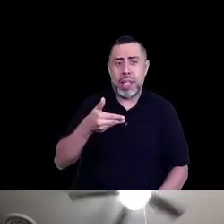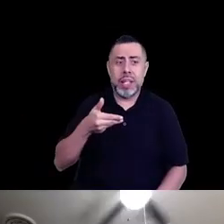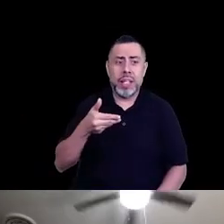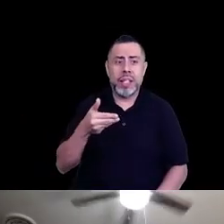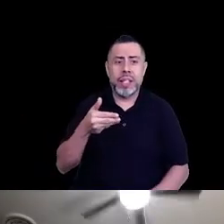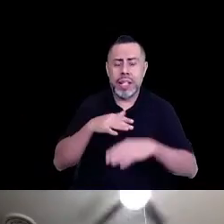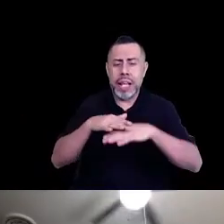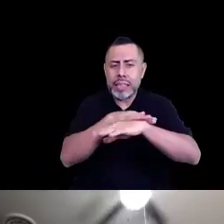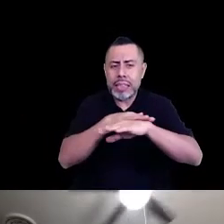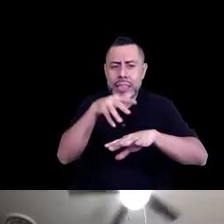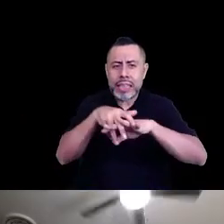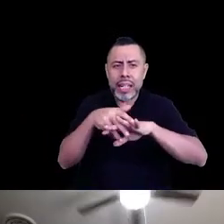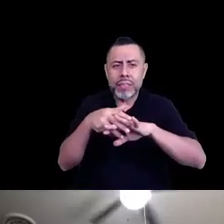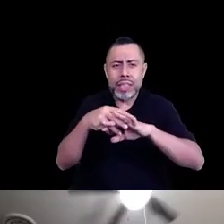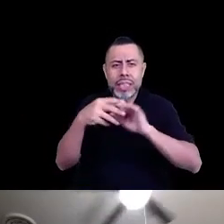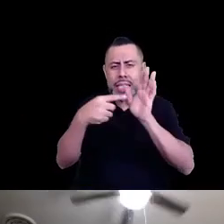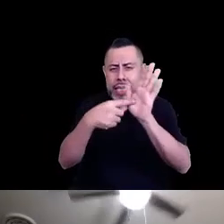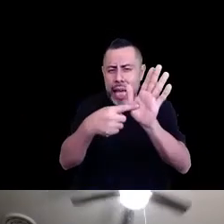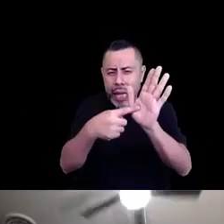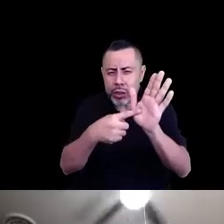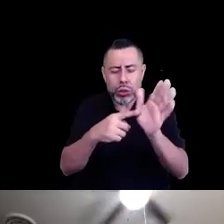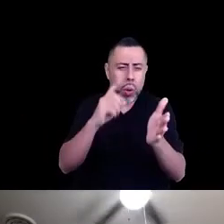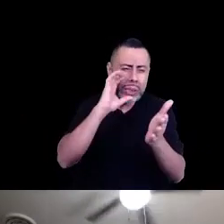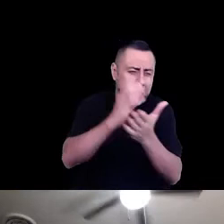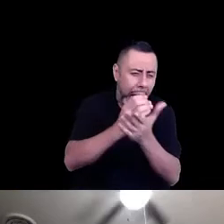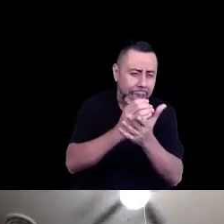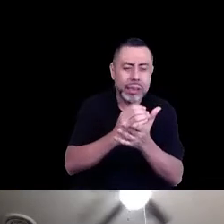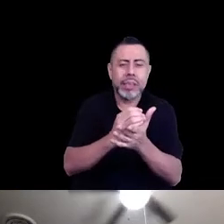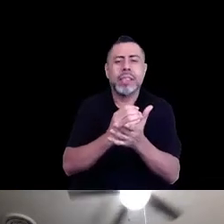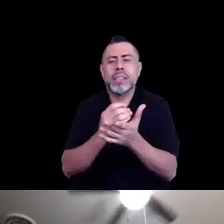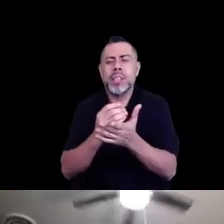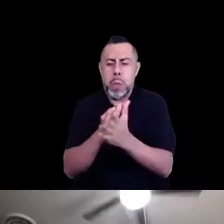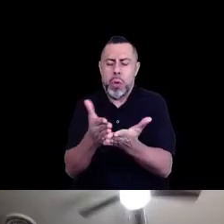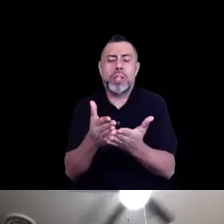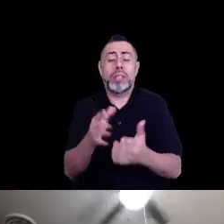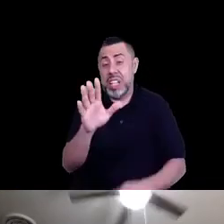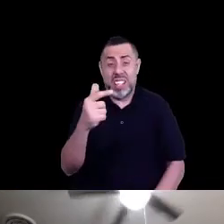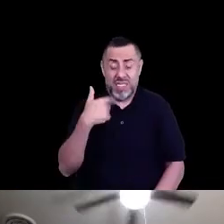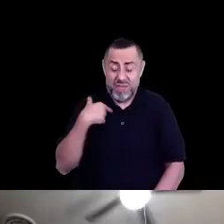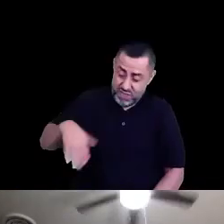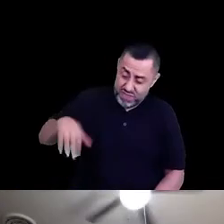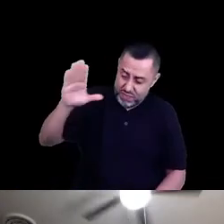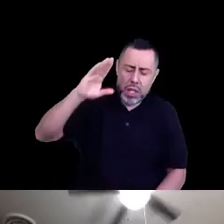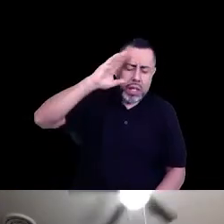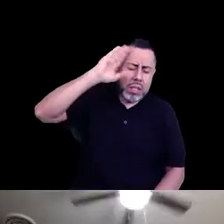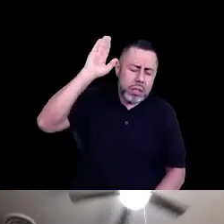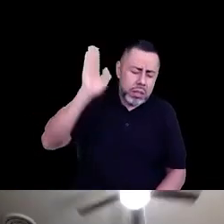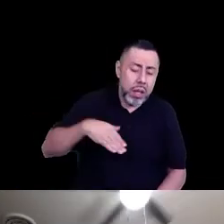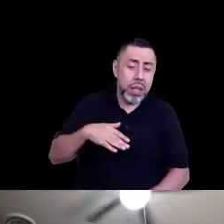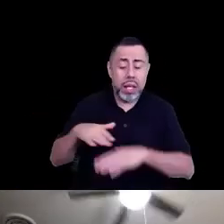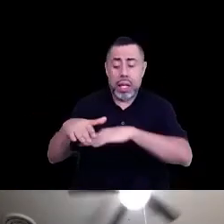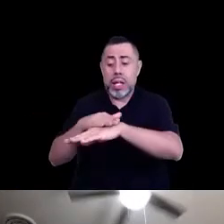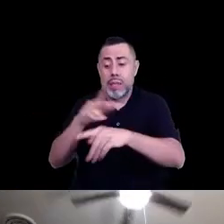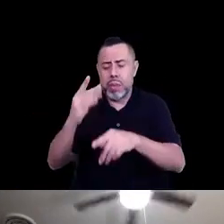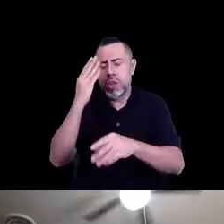knew, no more than us white people. I just always knew that. We may have known it at one time,